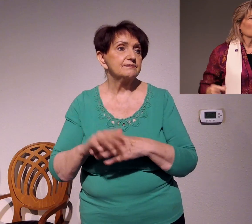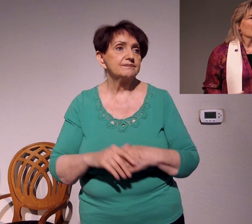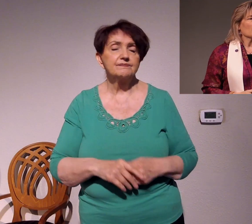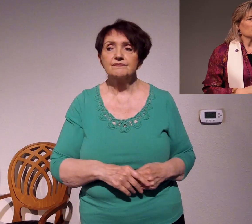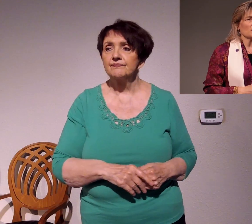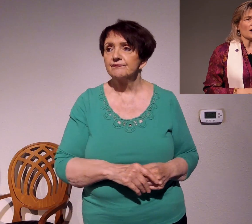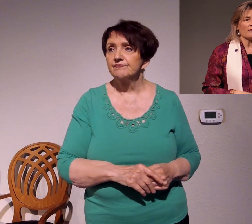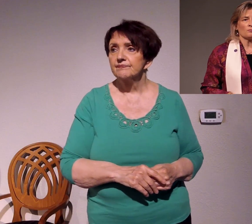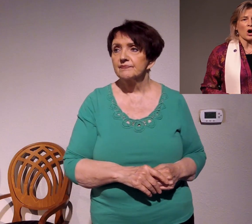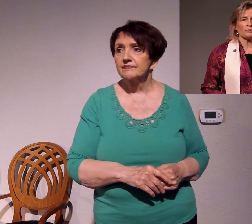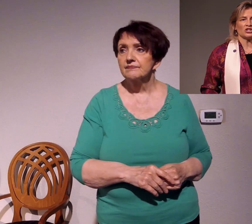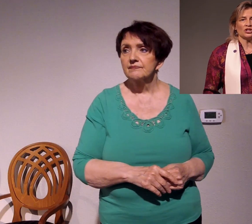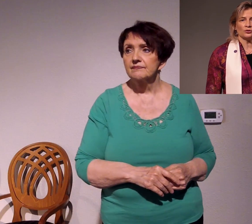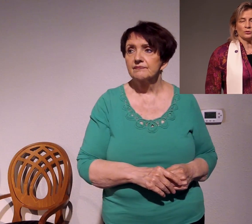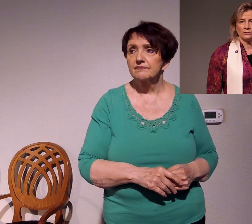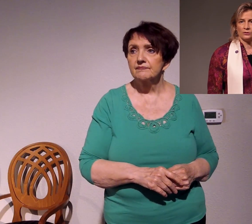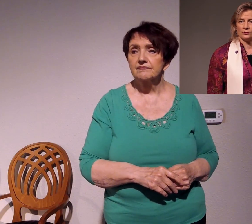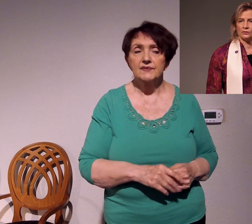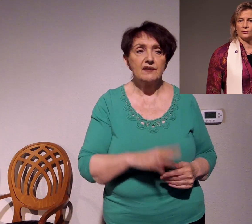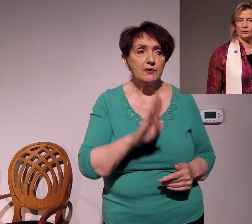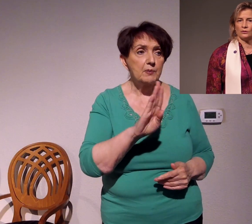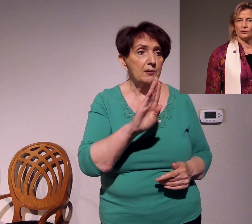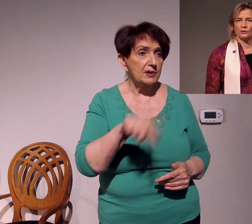How many people have a barbecue?